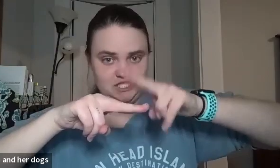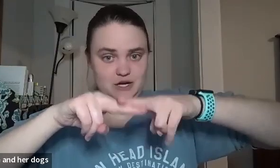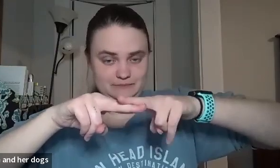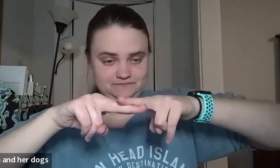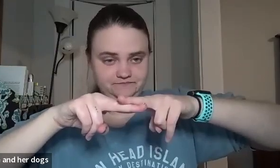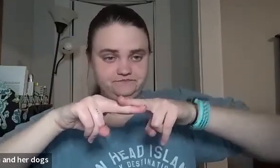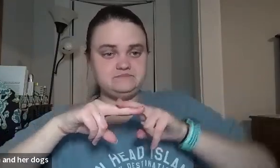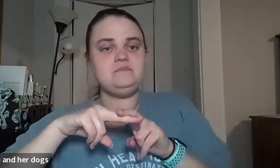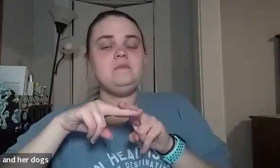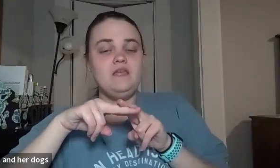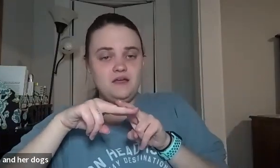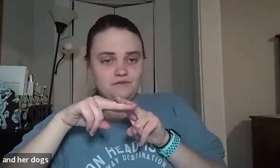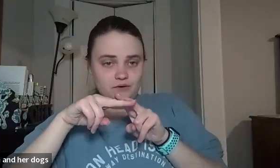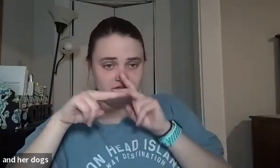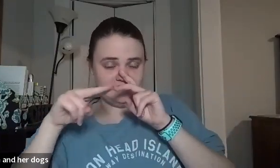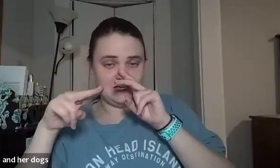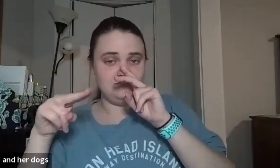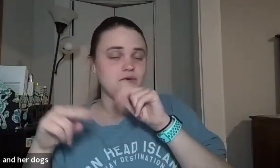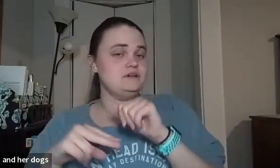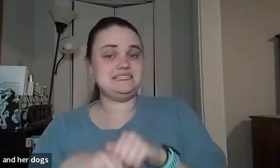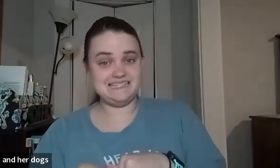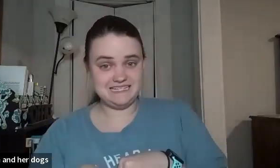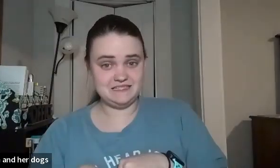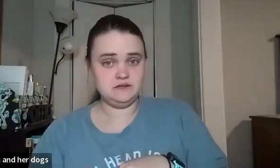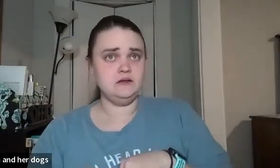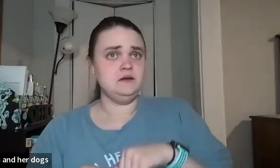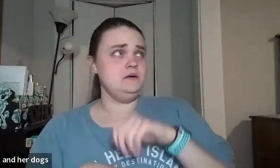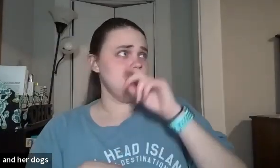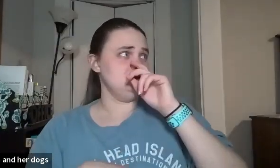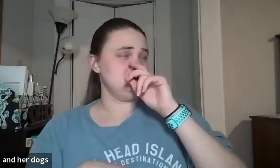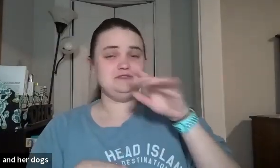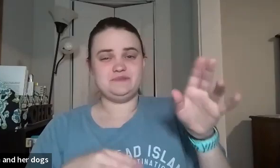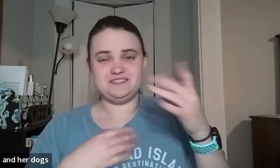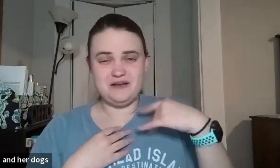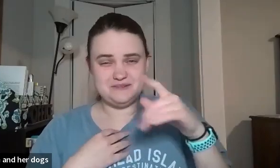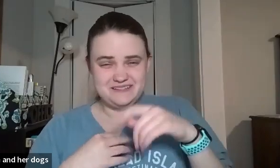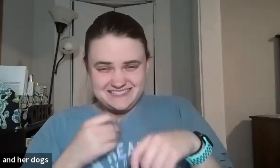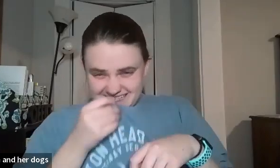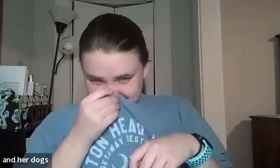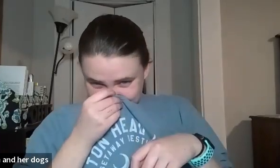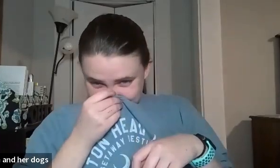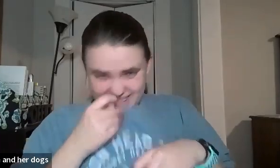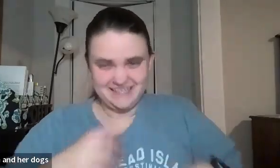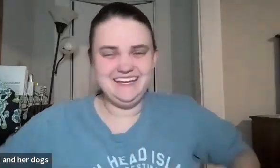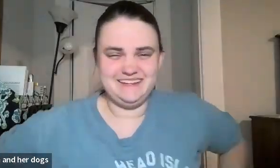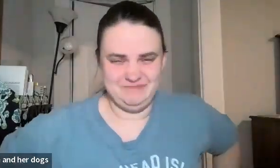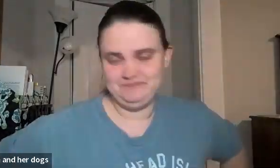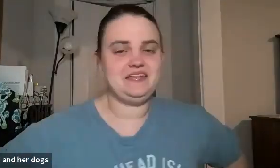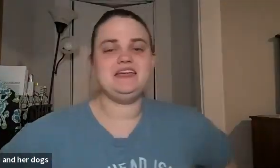Chair. For the sign for sit, oh, excuse me, sorry, I was about to sneeze. I could feel it.